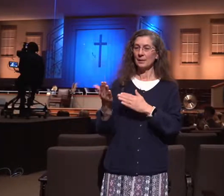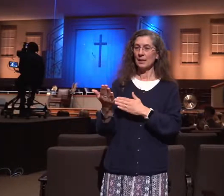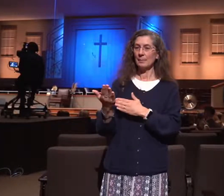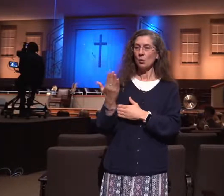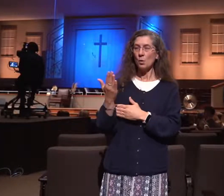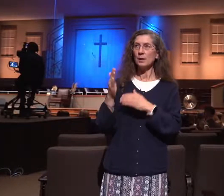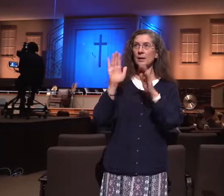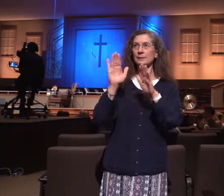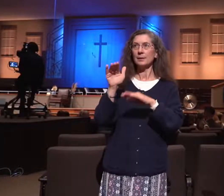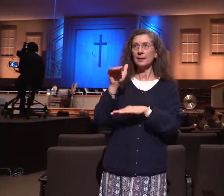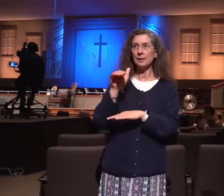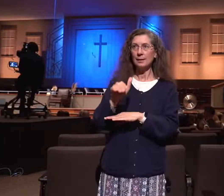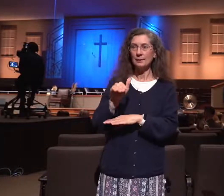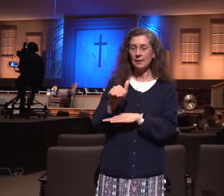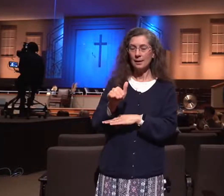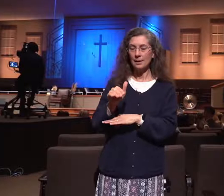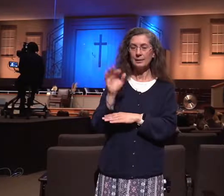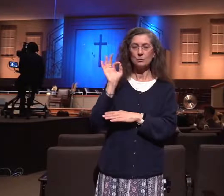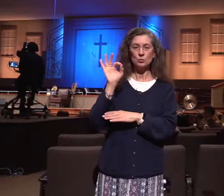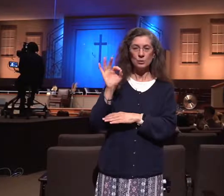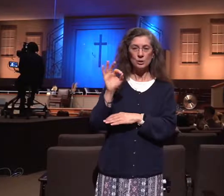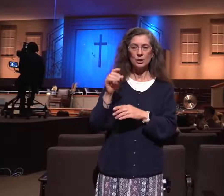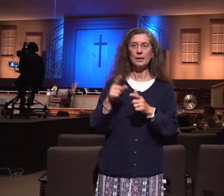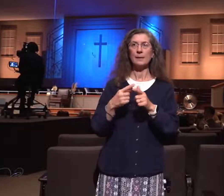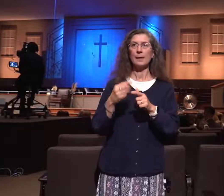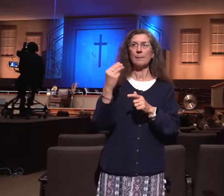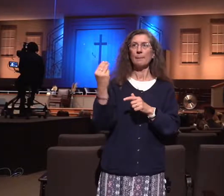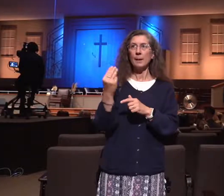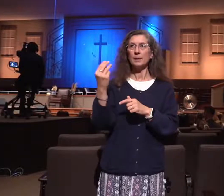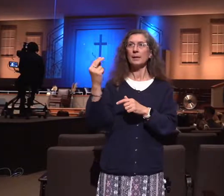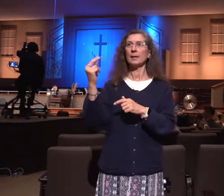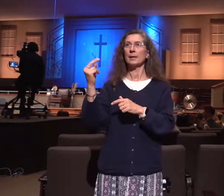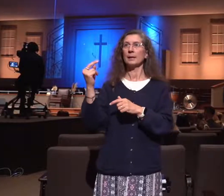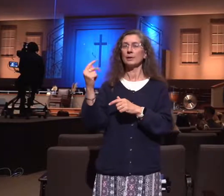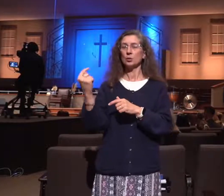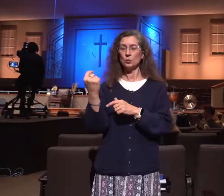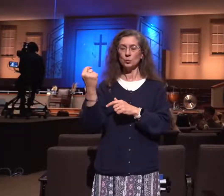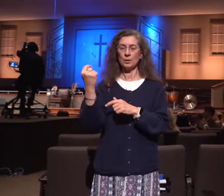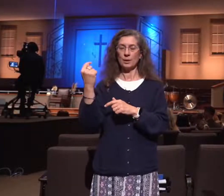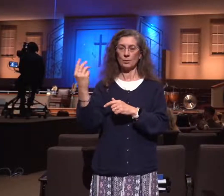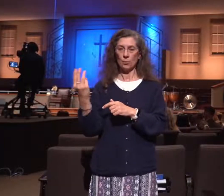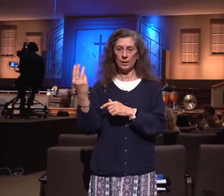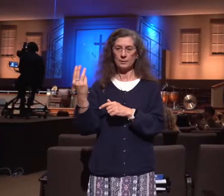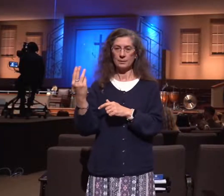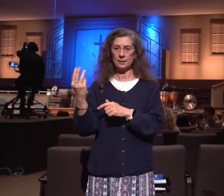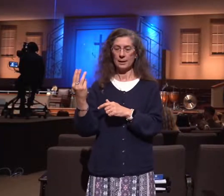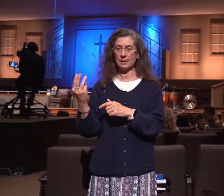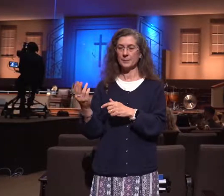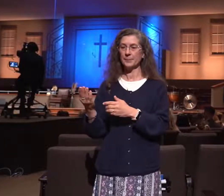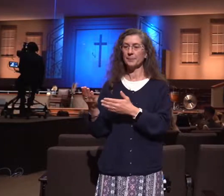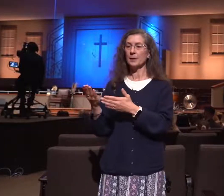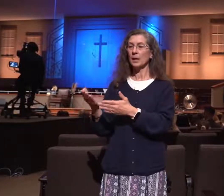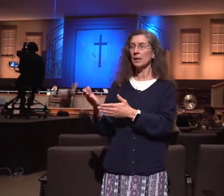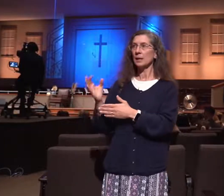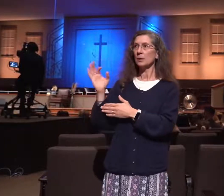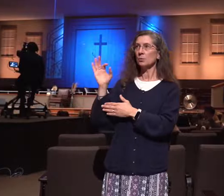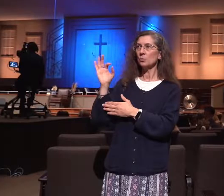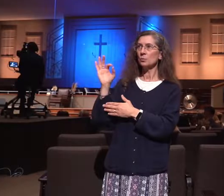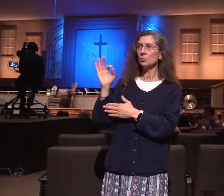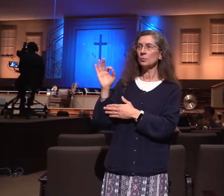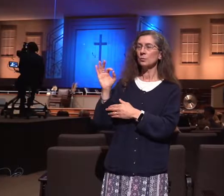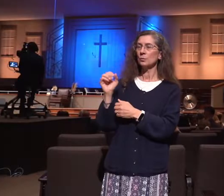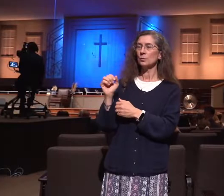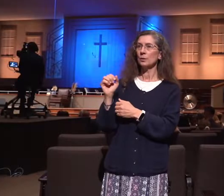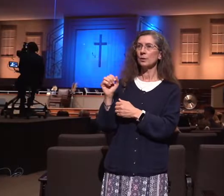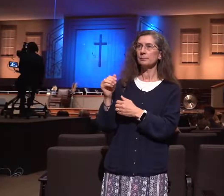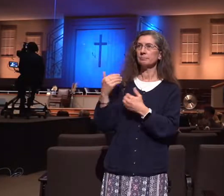And then Monday night, Tuesday night, and Wednesday night, Dr. Van Gilderen had Dr. Billy McCarroll,